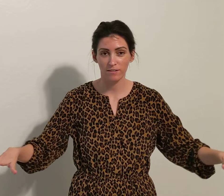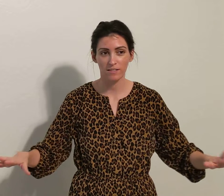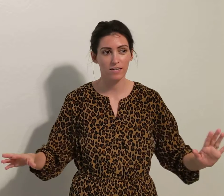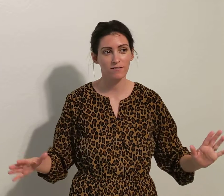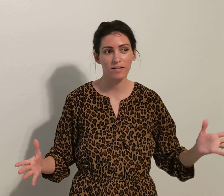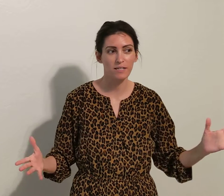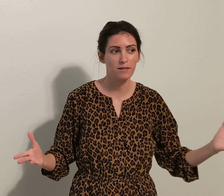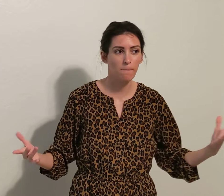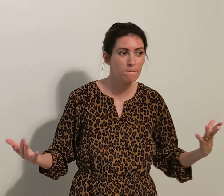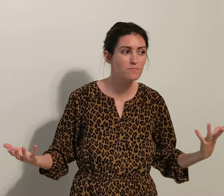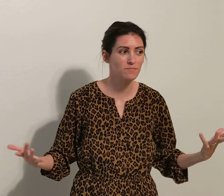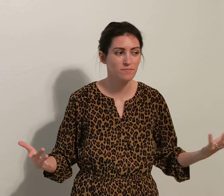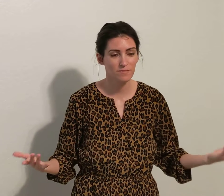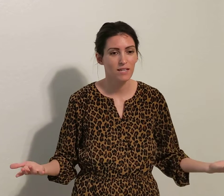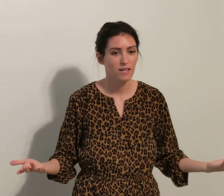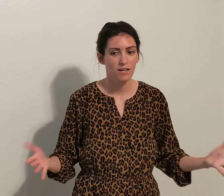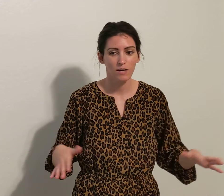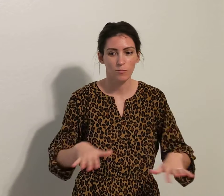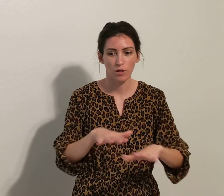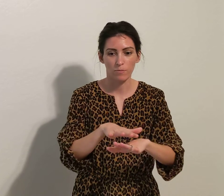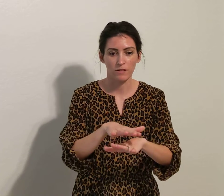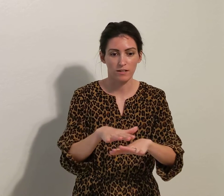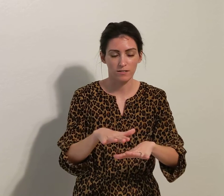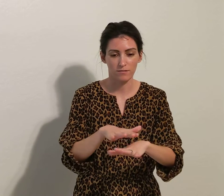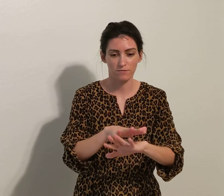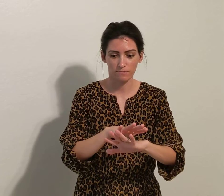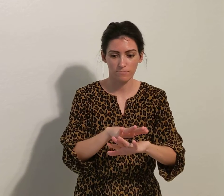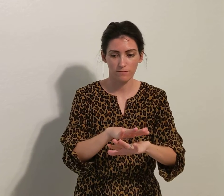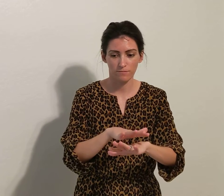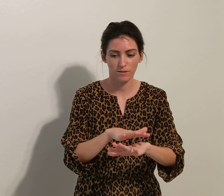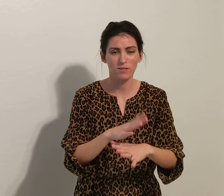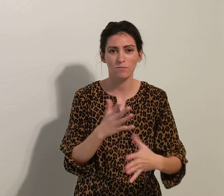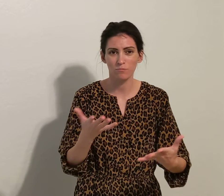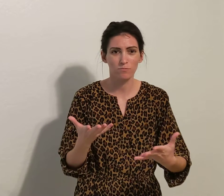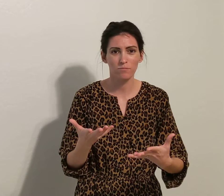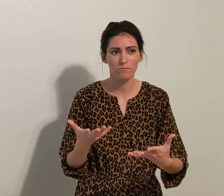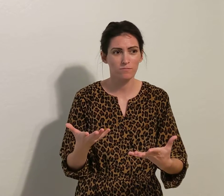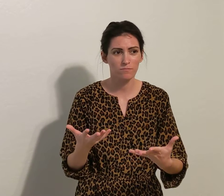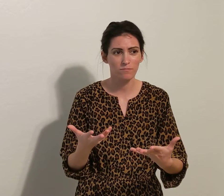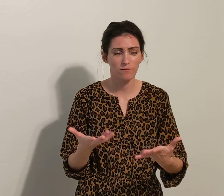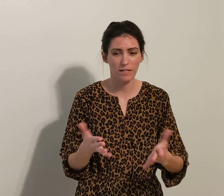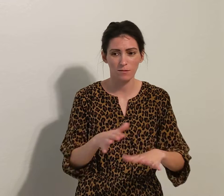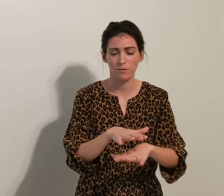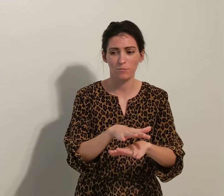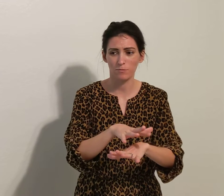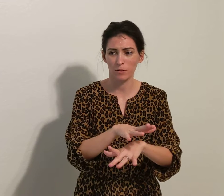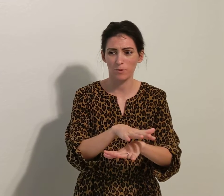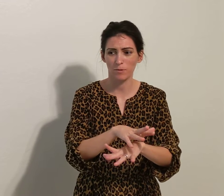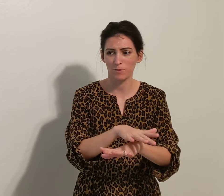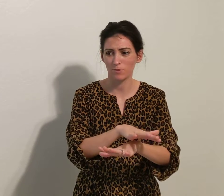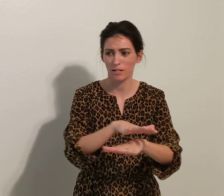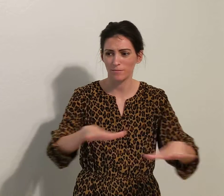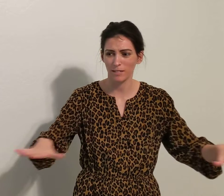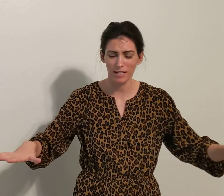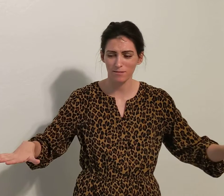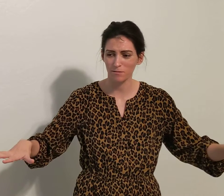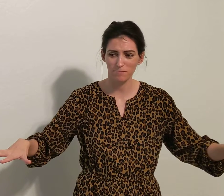it's kind of like a preppy kind of, you see valley people, preppy people do that. I don't